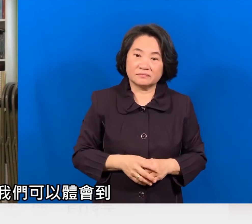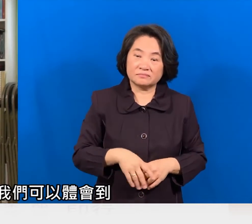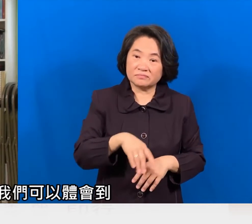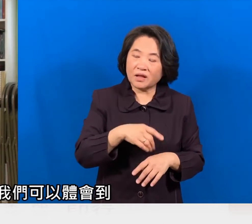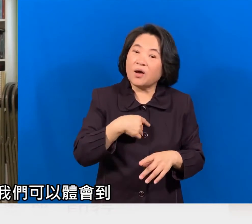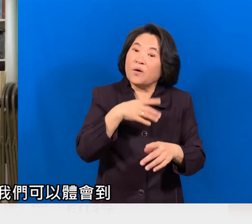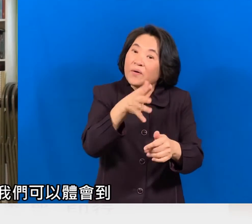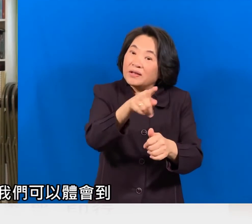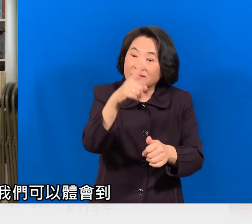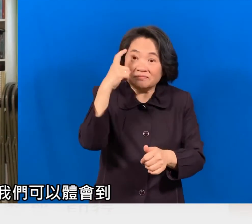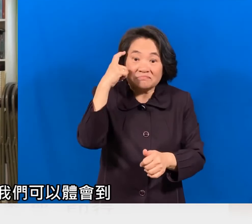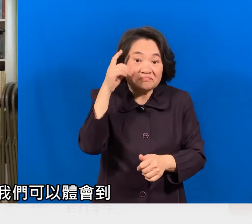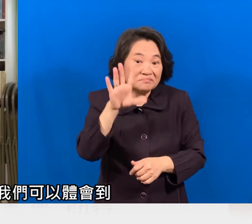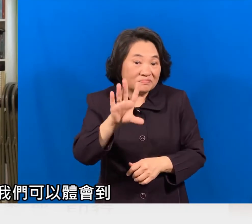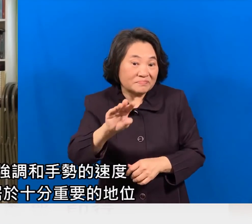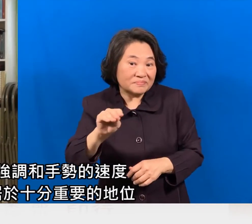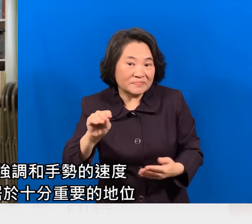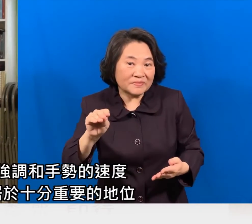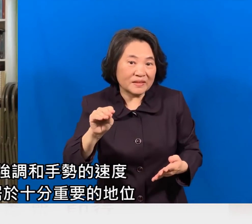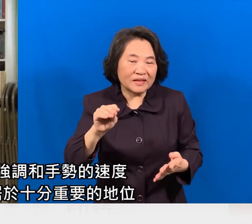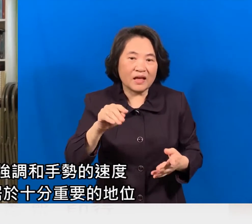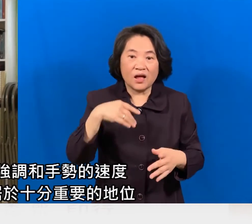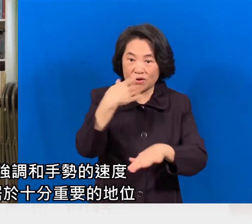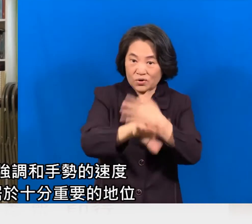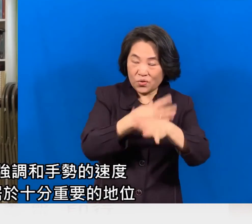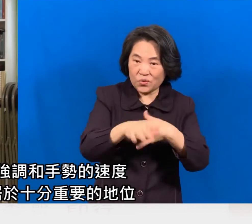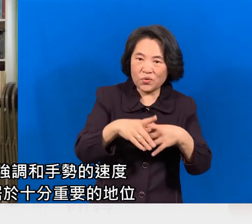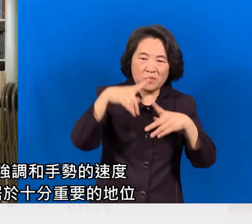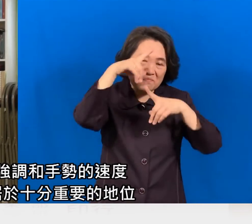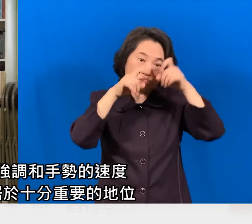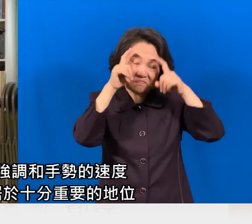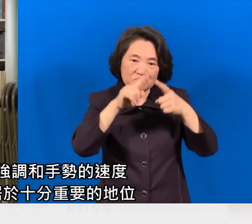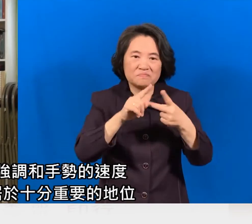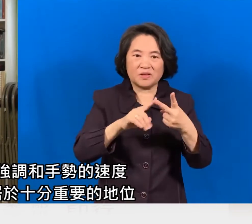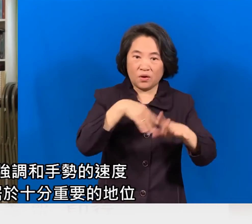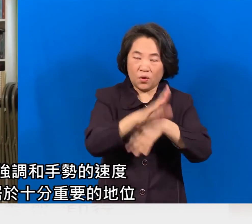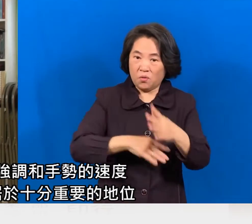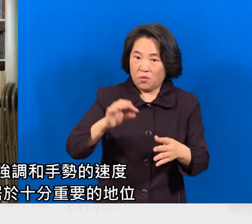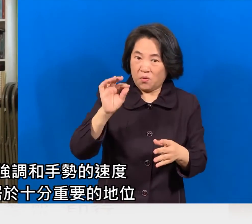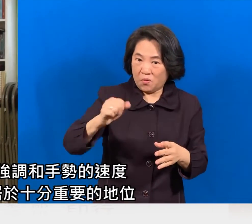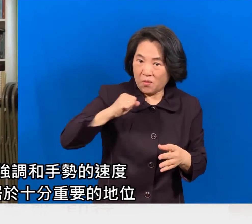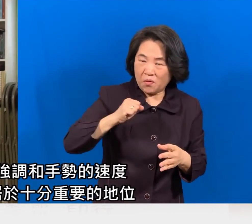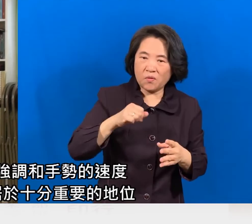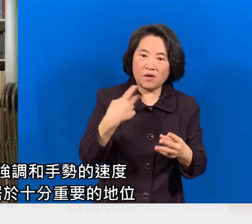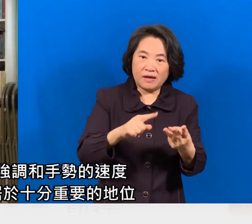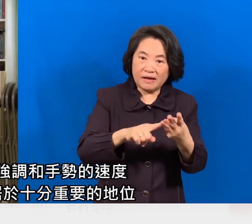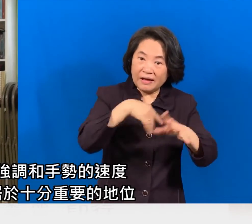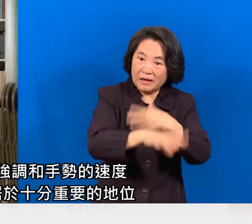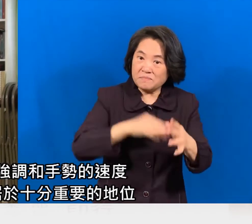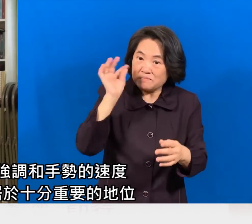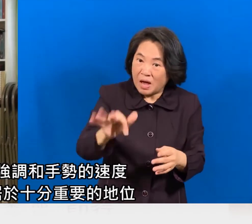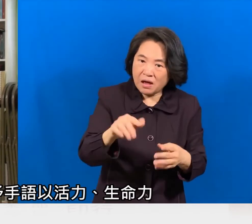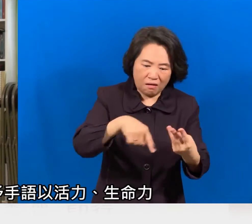same reasons, we can come to understand how important emphasis on facial expression and the speed of signs is in